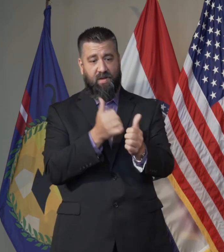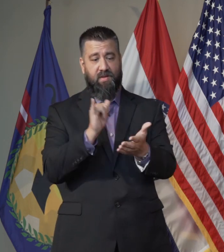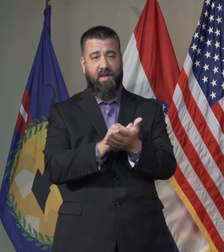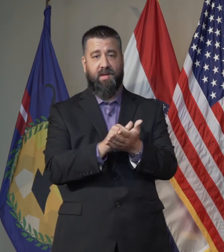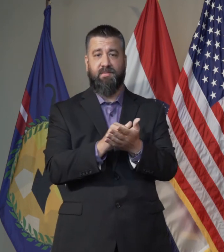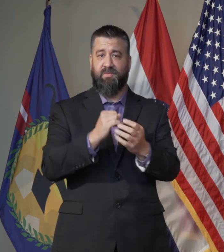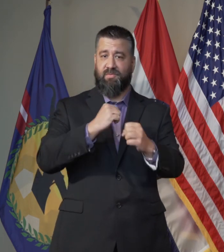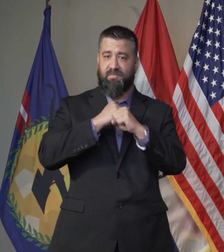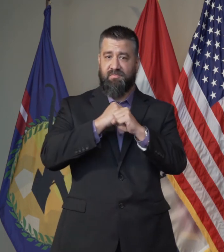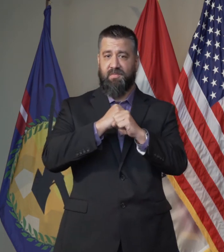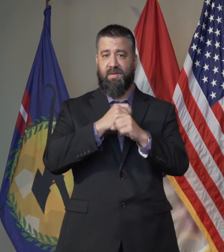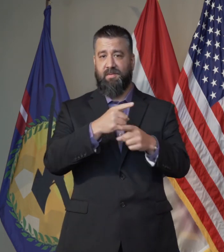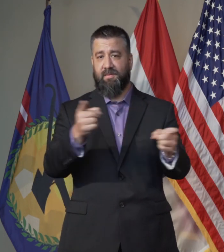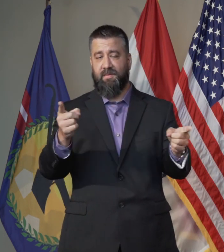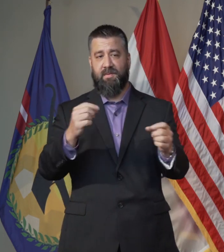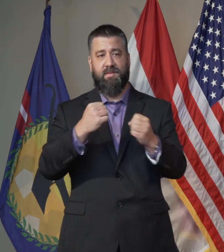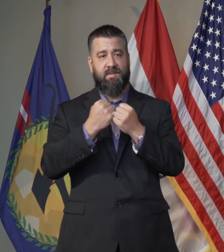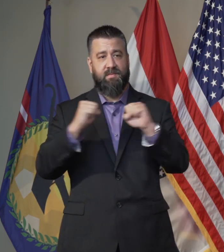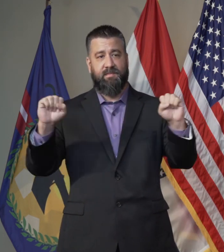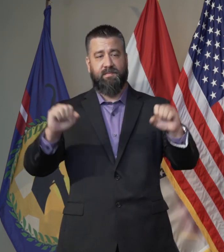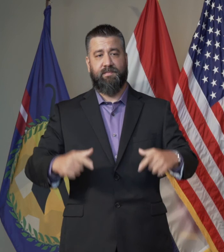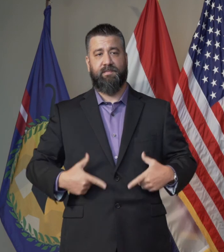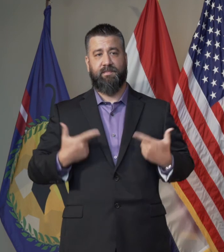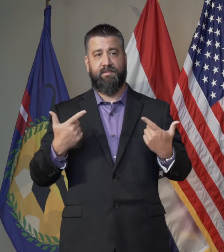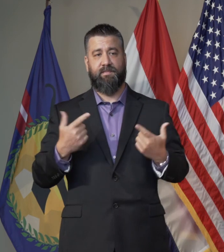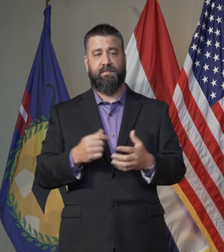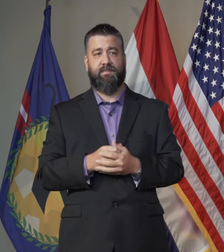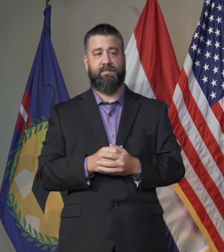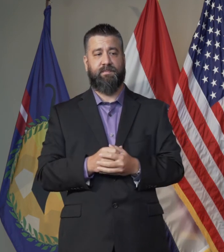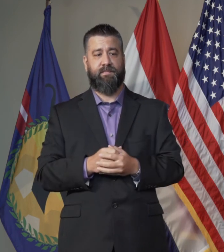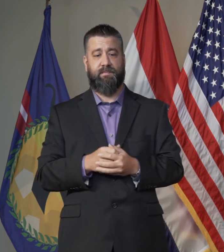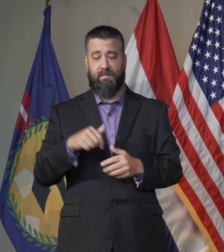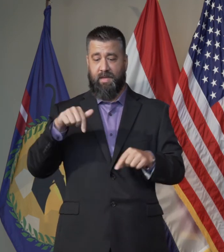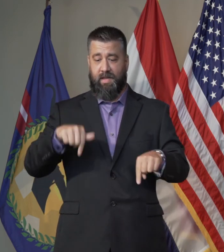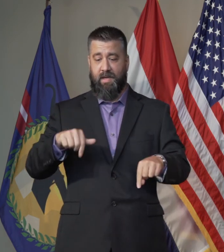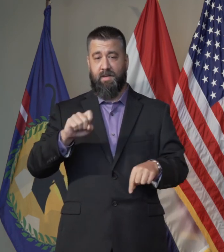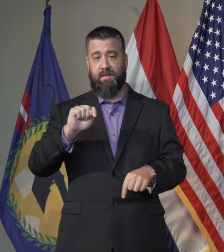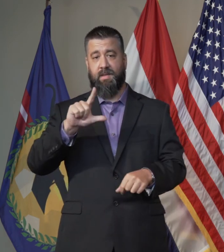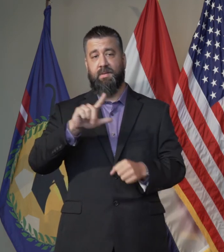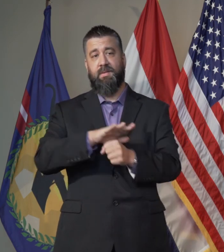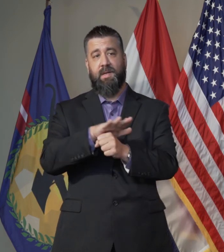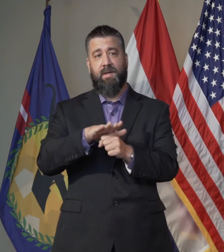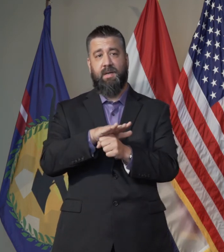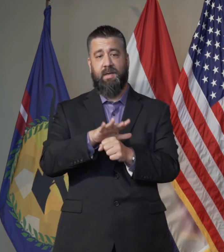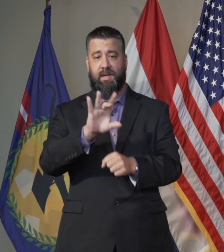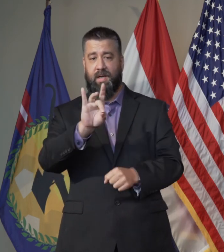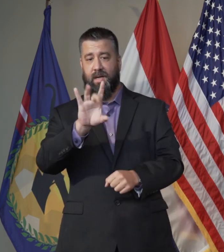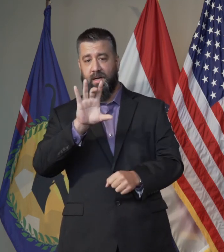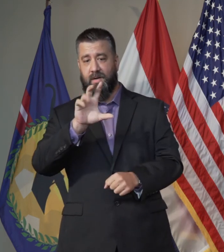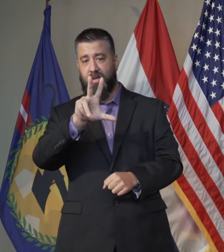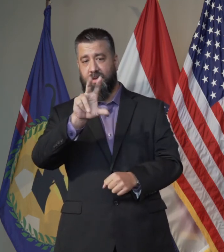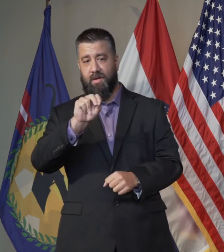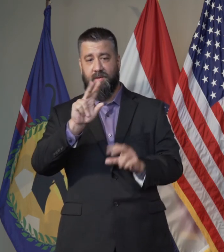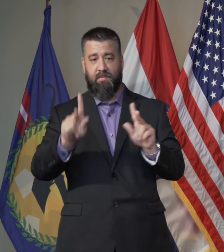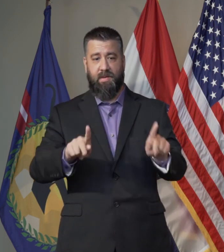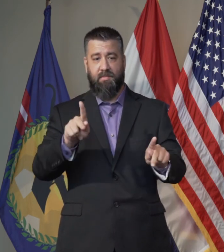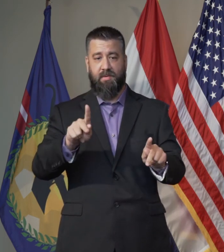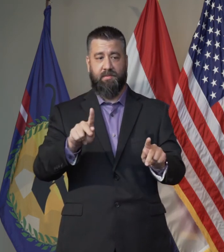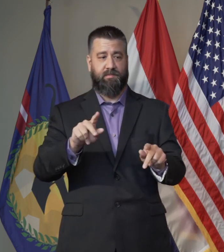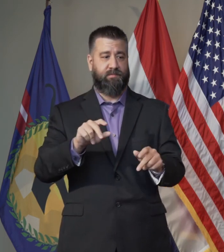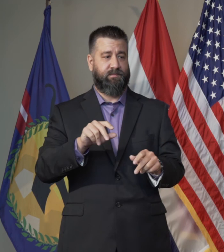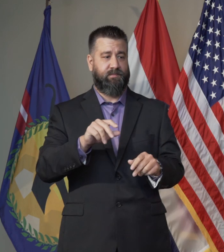saving lives. In St. Louis County, 830 of our residents, of our family,